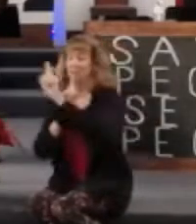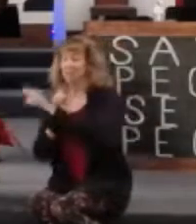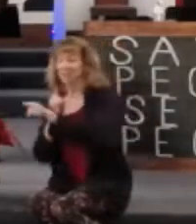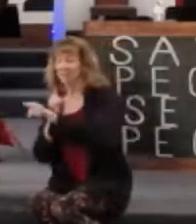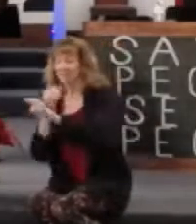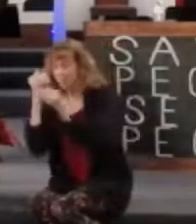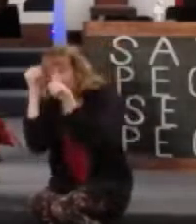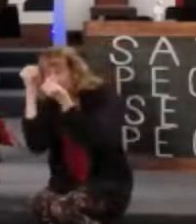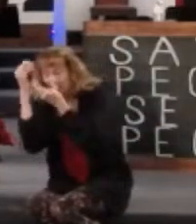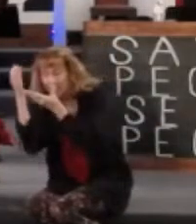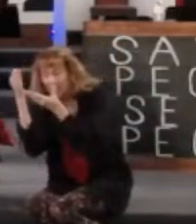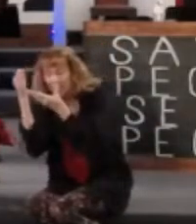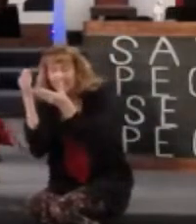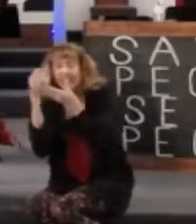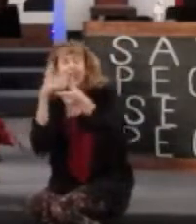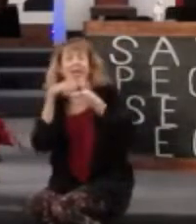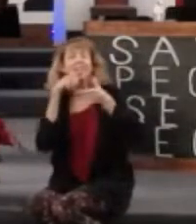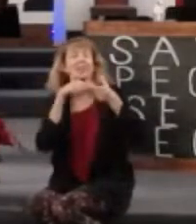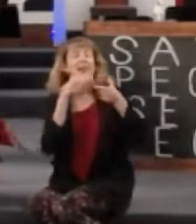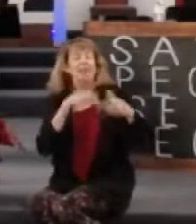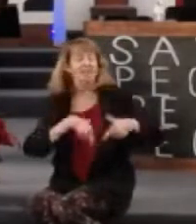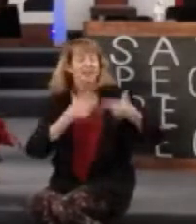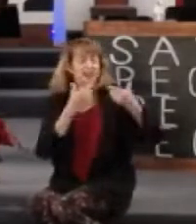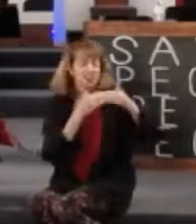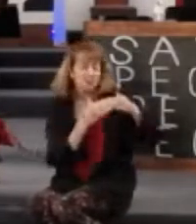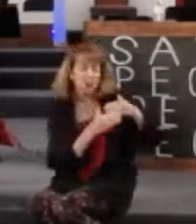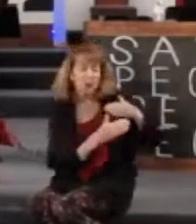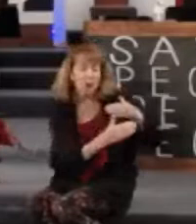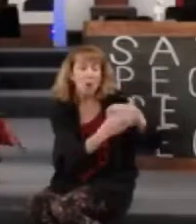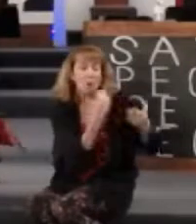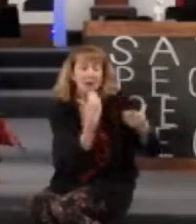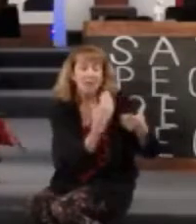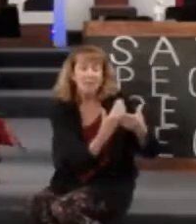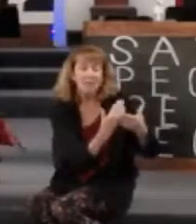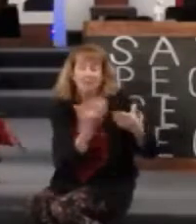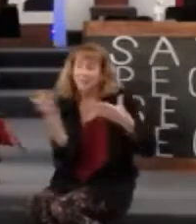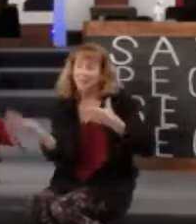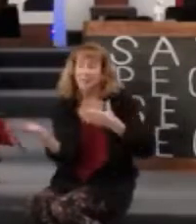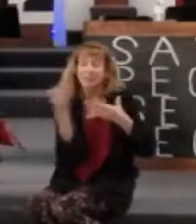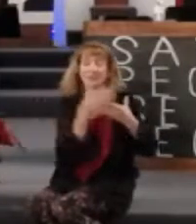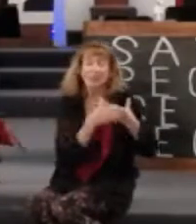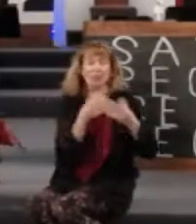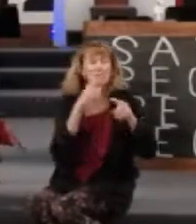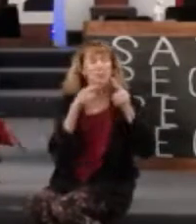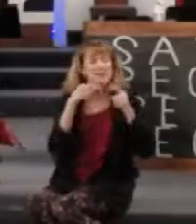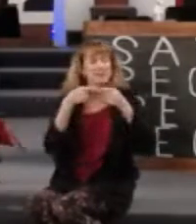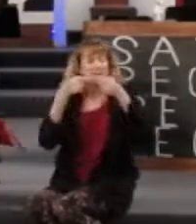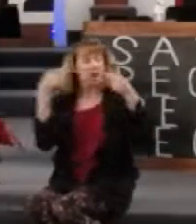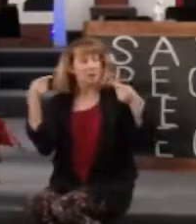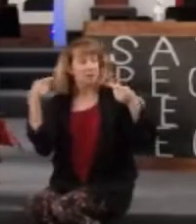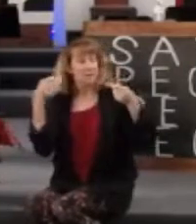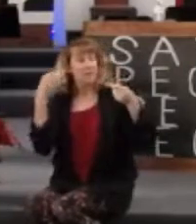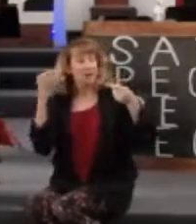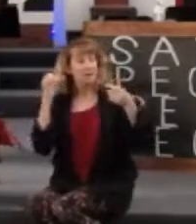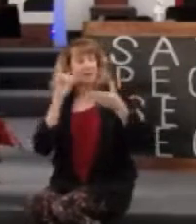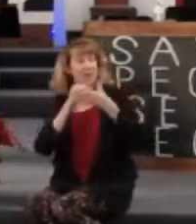think disobeying that command would bring? What is the opposite of it may go well with you?